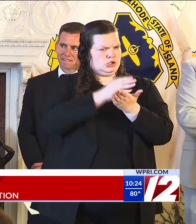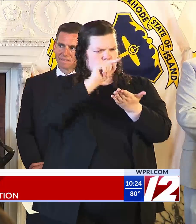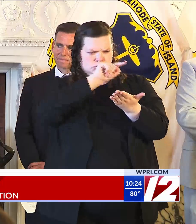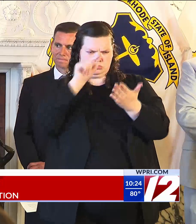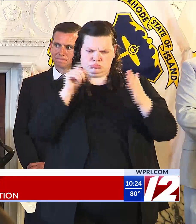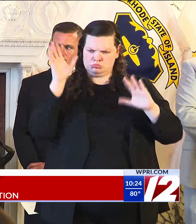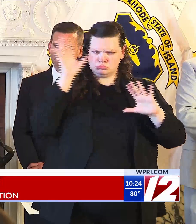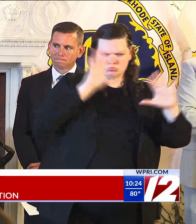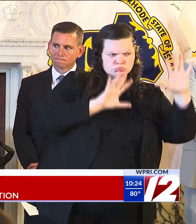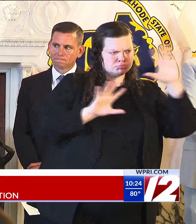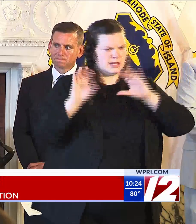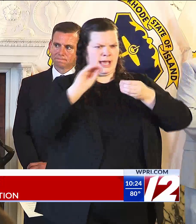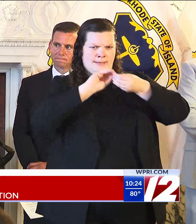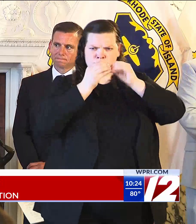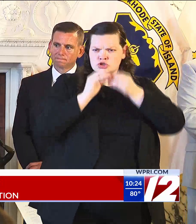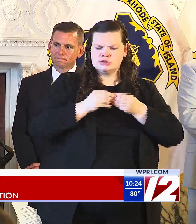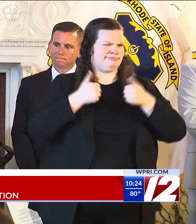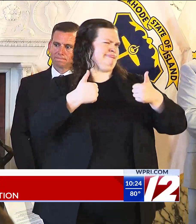said.